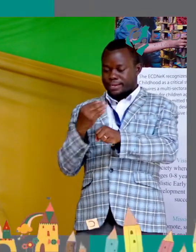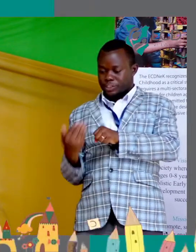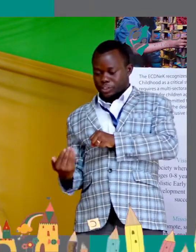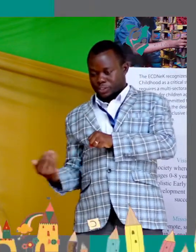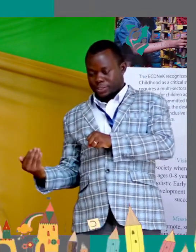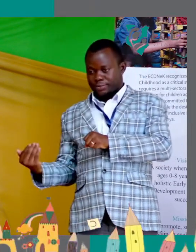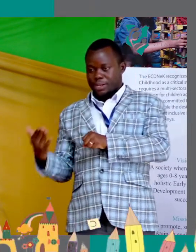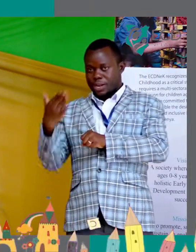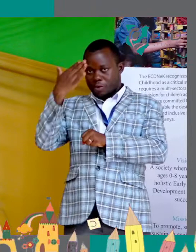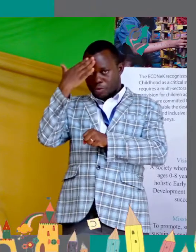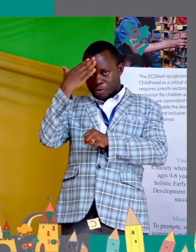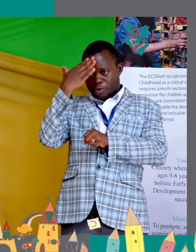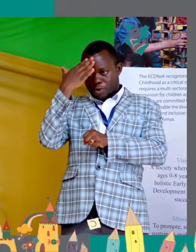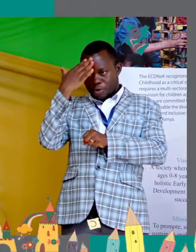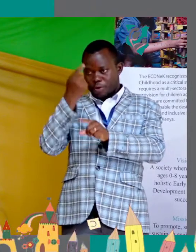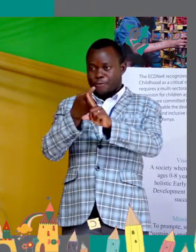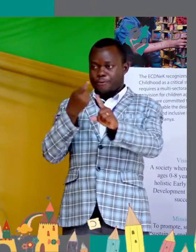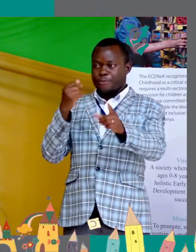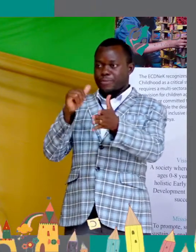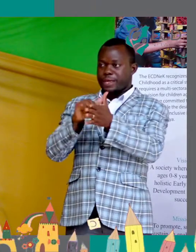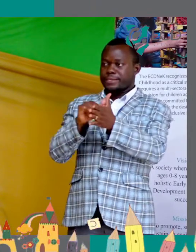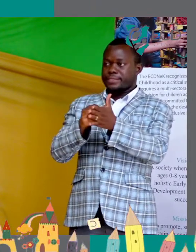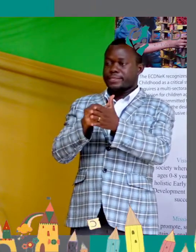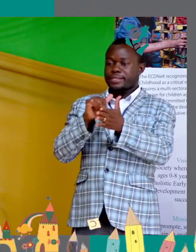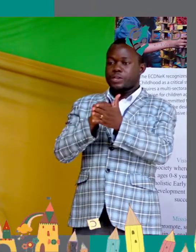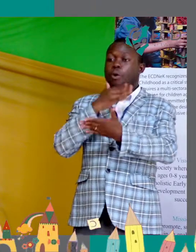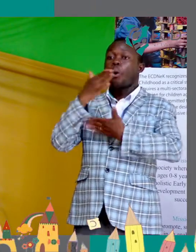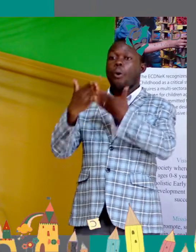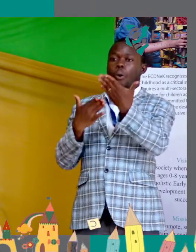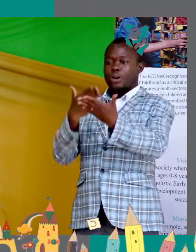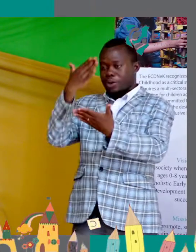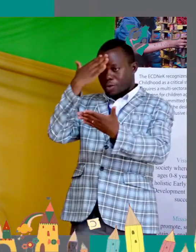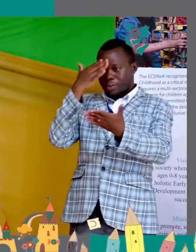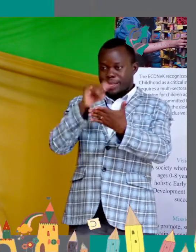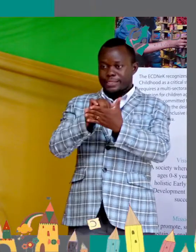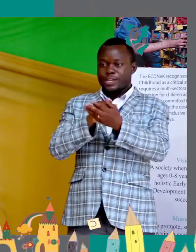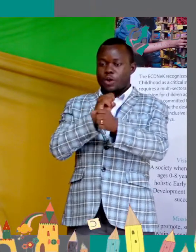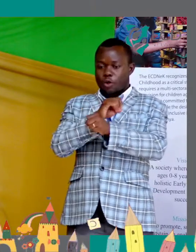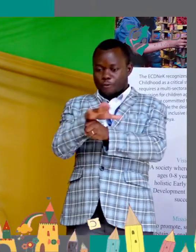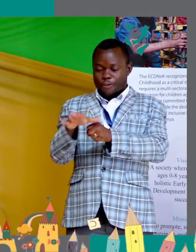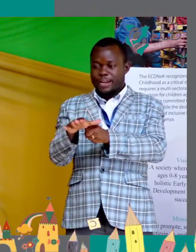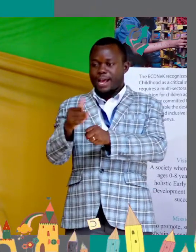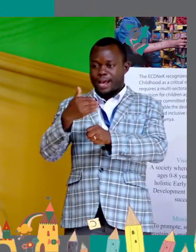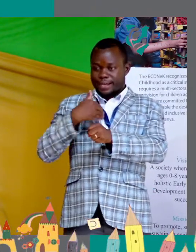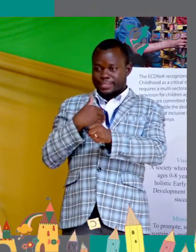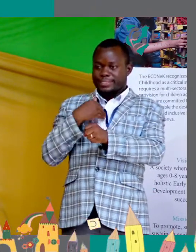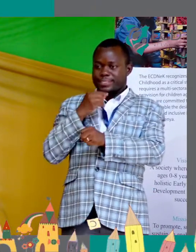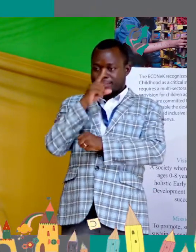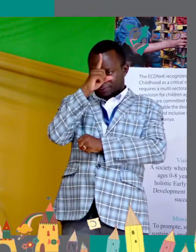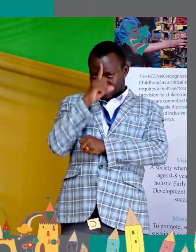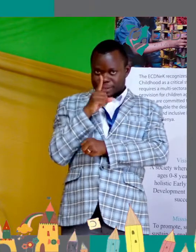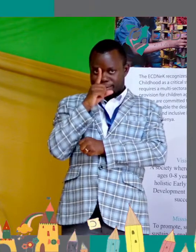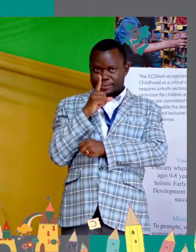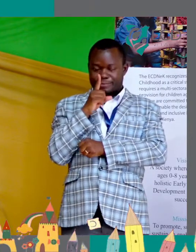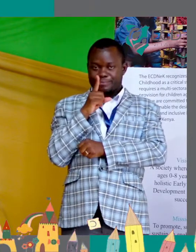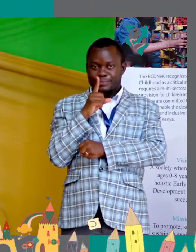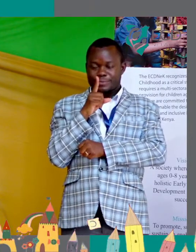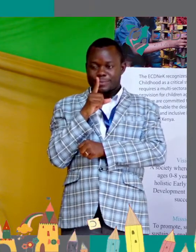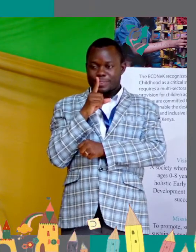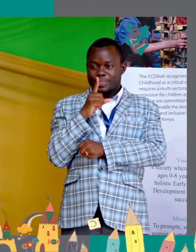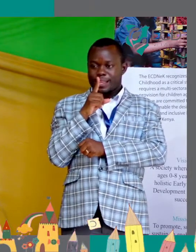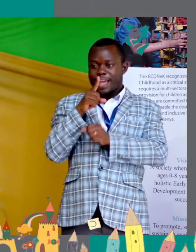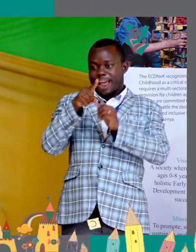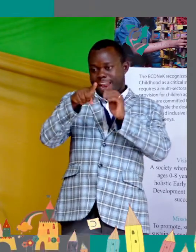So clearly, from her presentation, we know that COVID pandemic has had serious